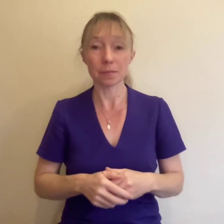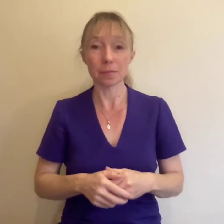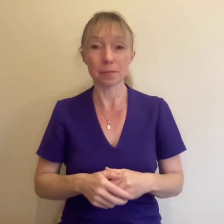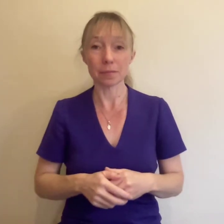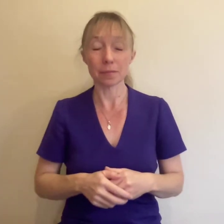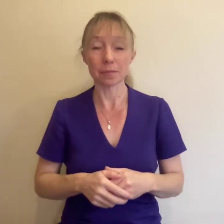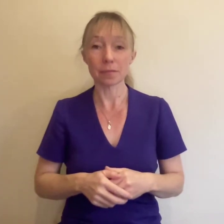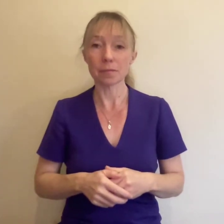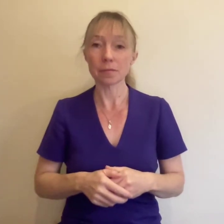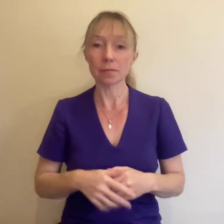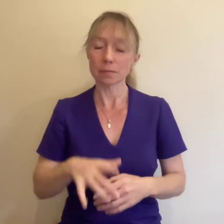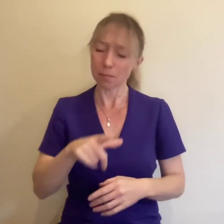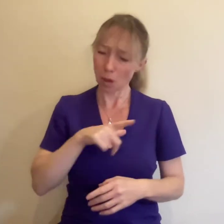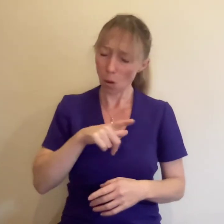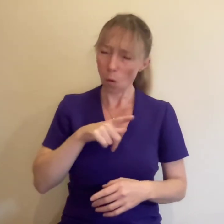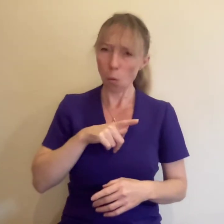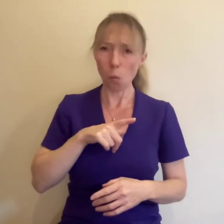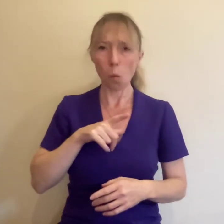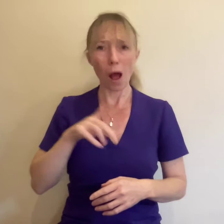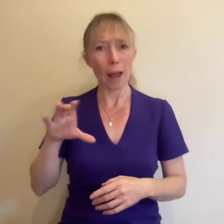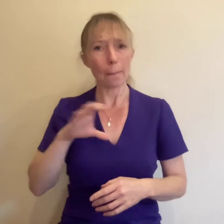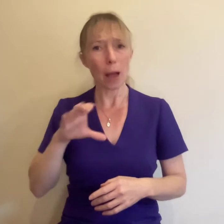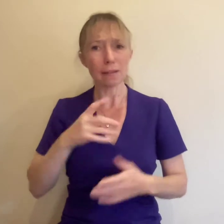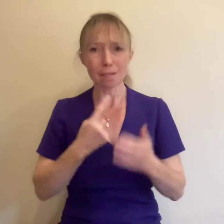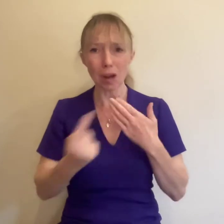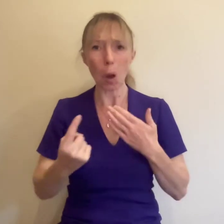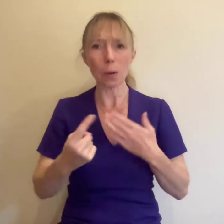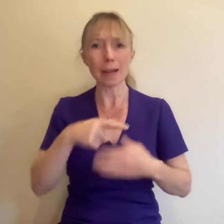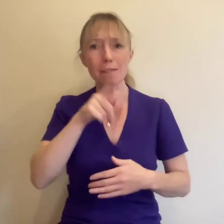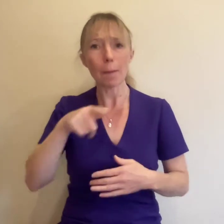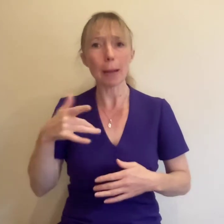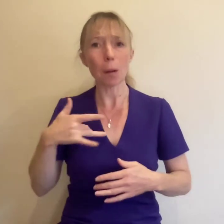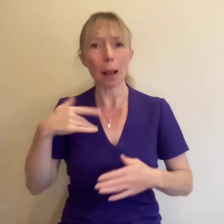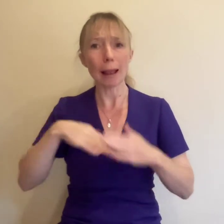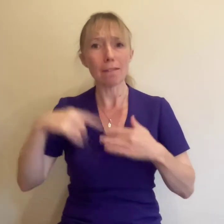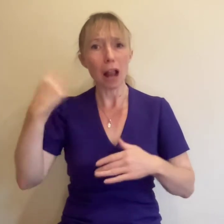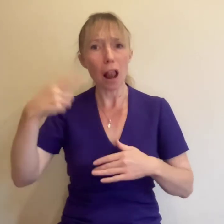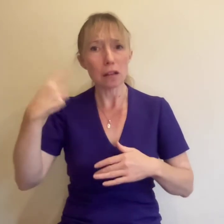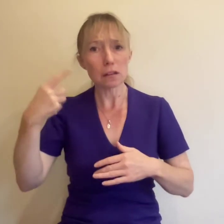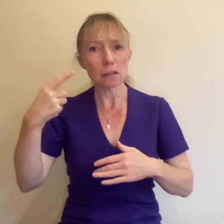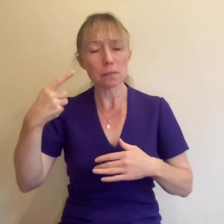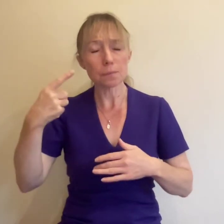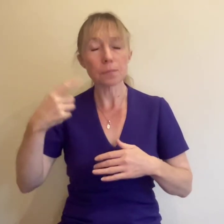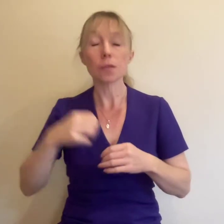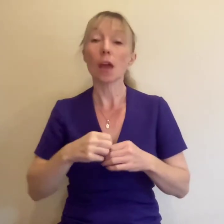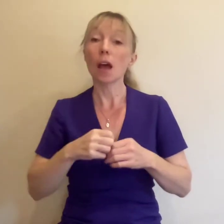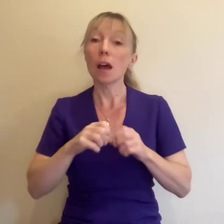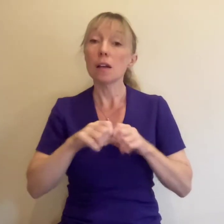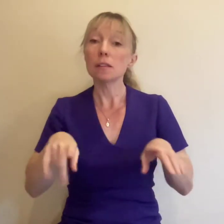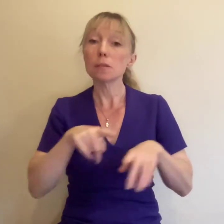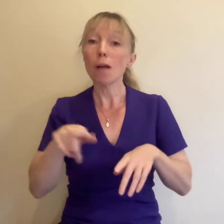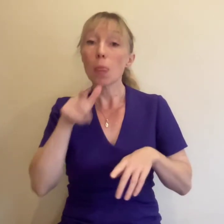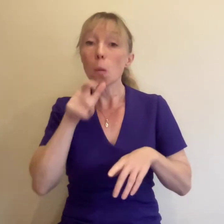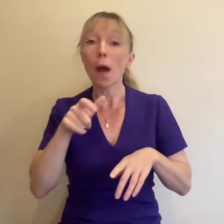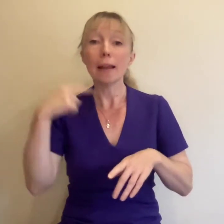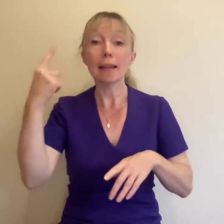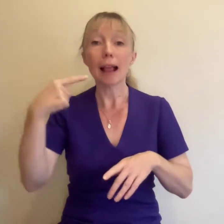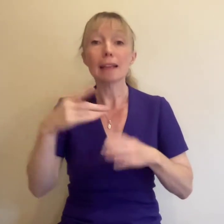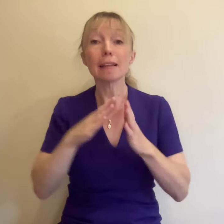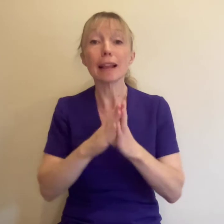Why are the bursaries just for London writers? Spread the Word is London's literature development agency. This means